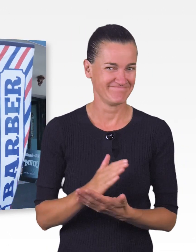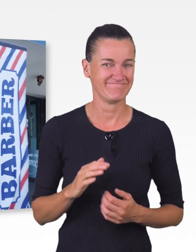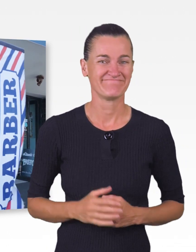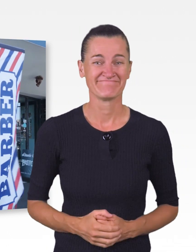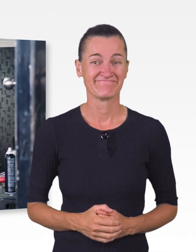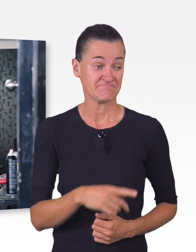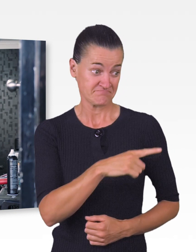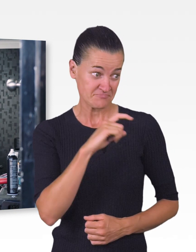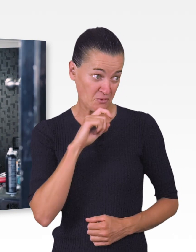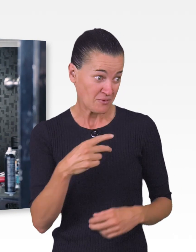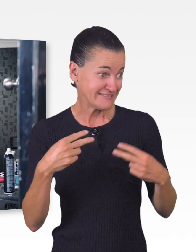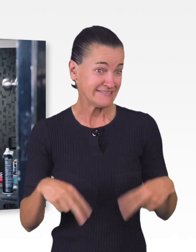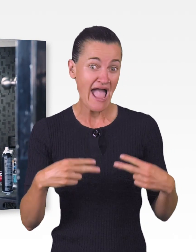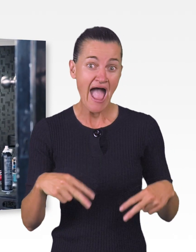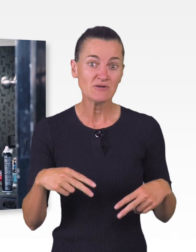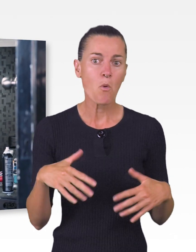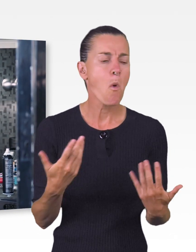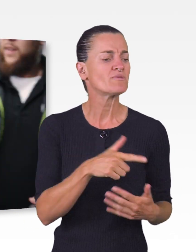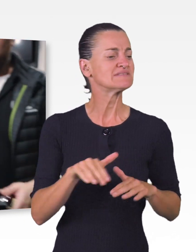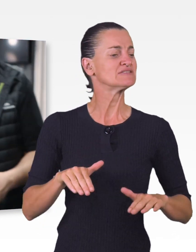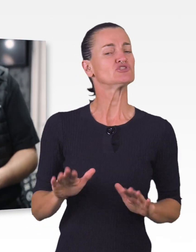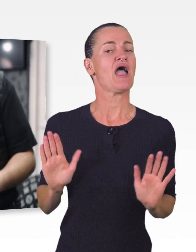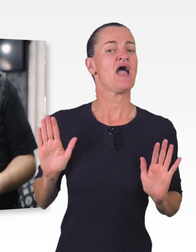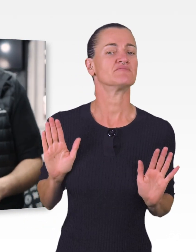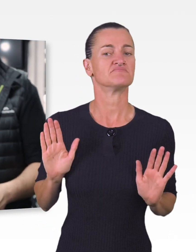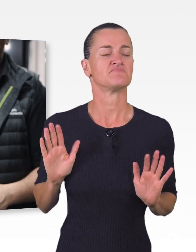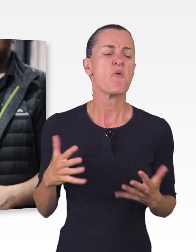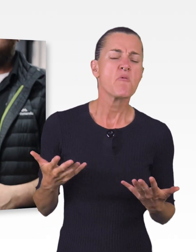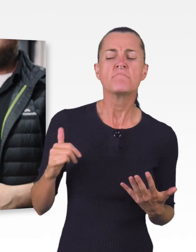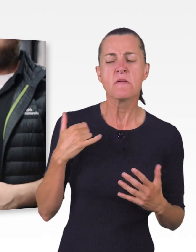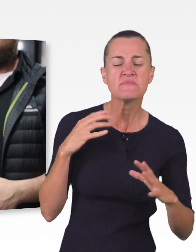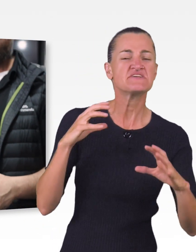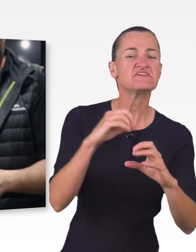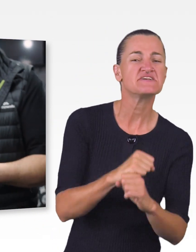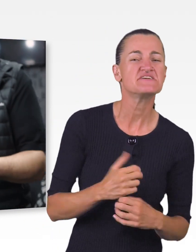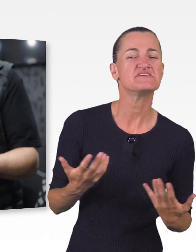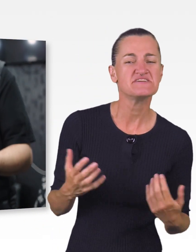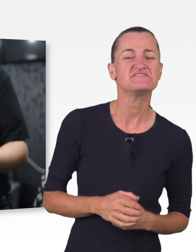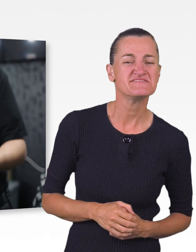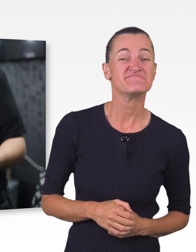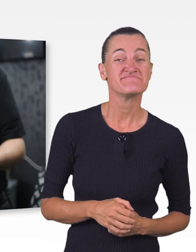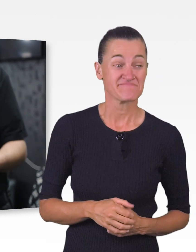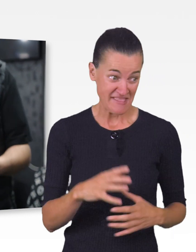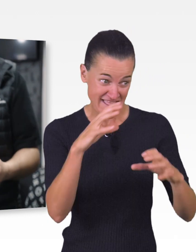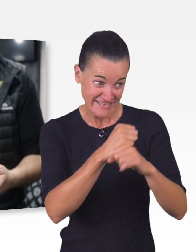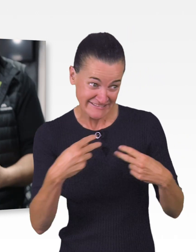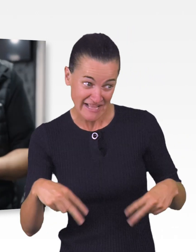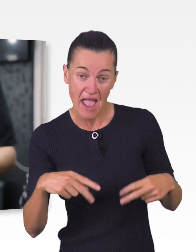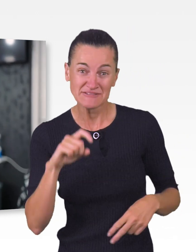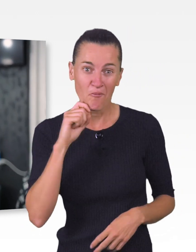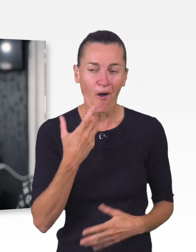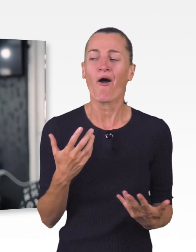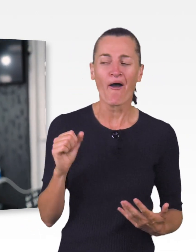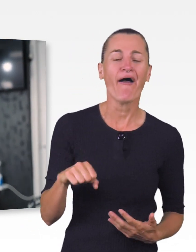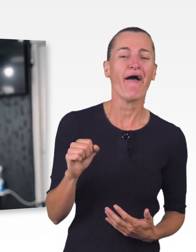Are you excited about the gig tonight, Te Ramanui? Yep, I am. Are you going to dance or are you just going to be DJing? Probably at the end of it. At the end of it, you're